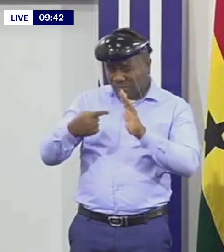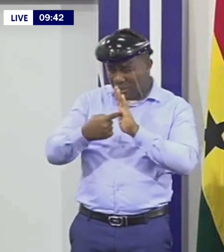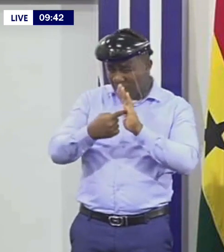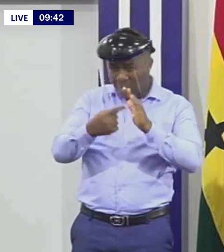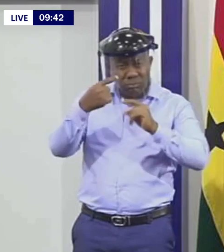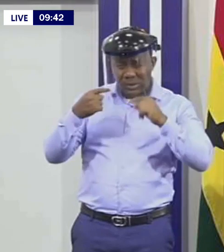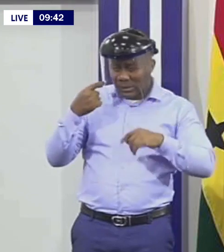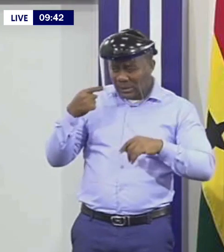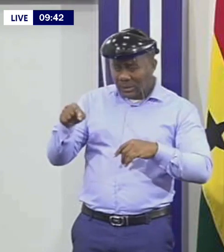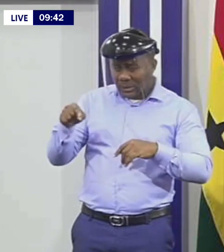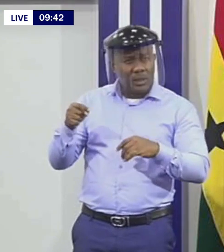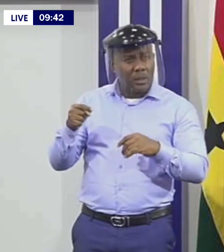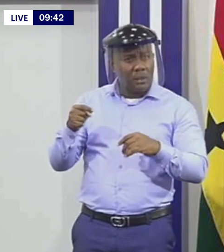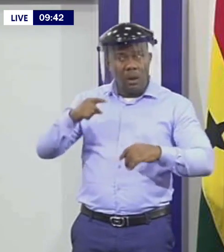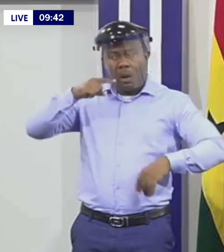death